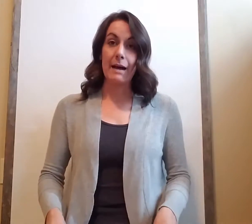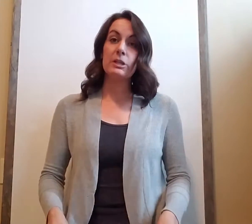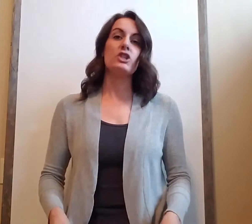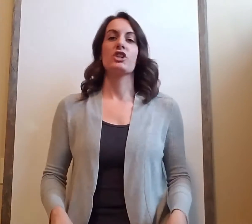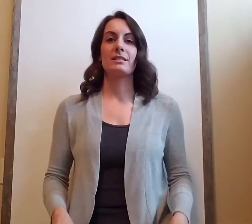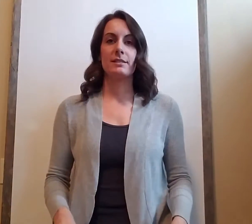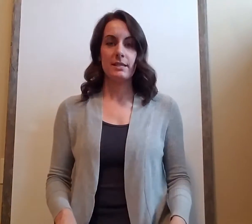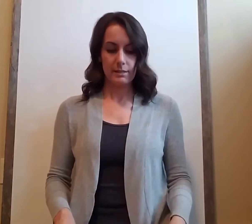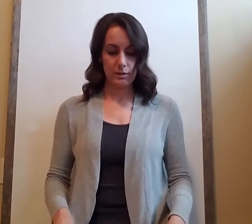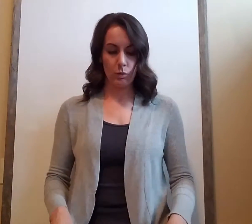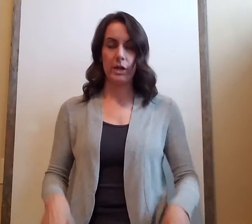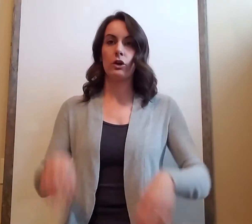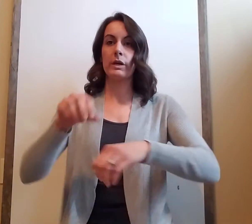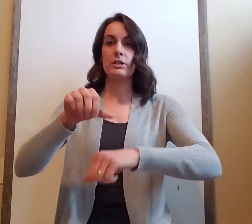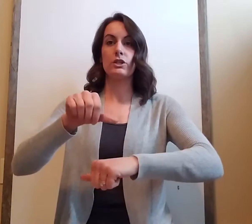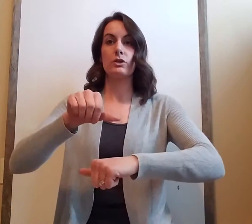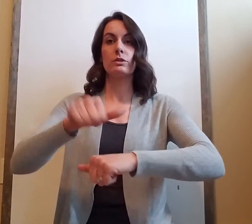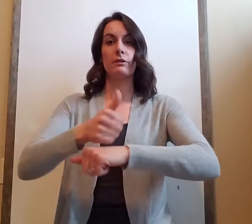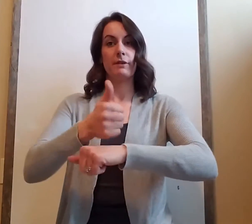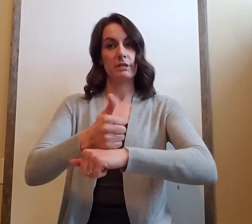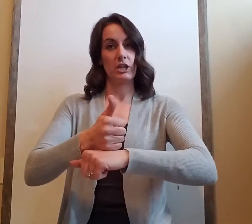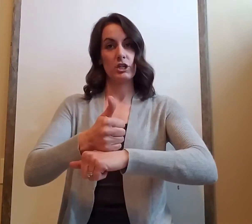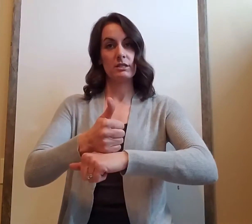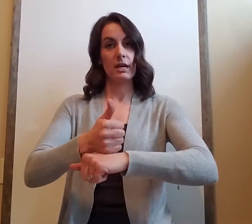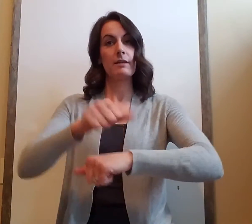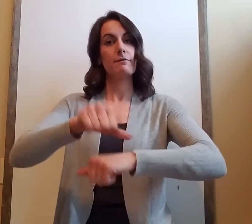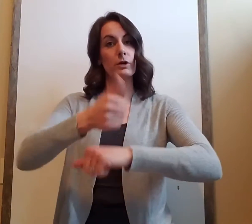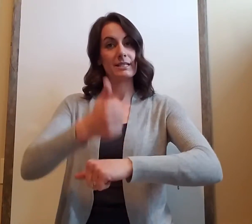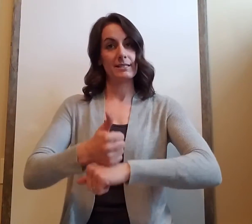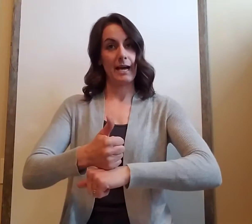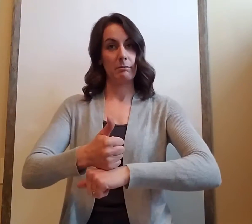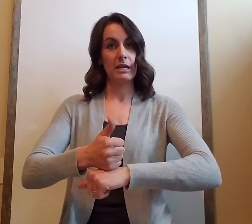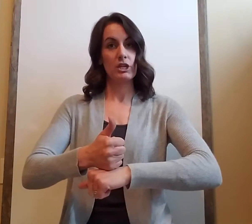Establish justice. We are going to use our foundation sign for establish.